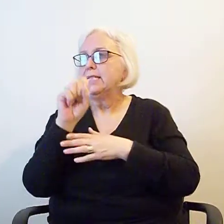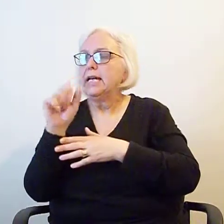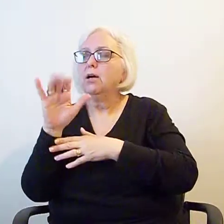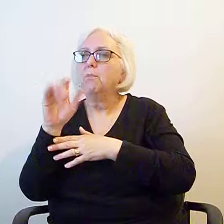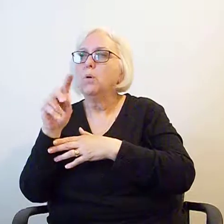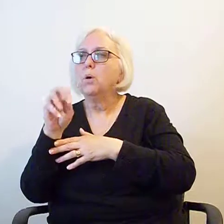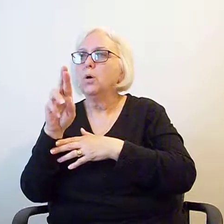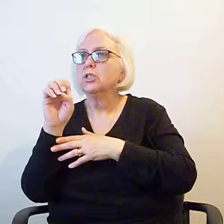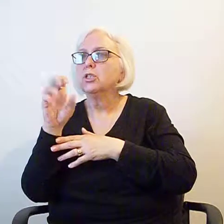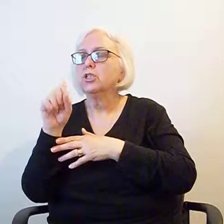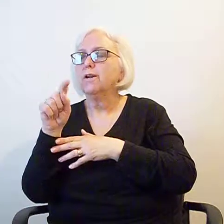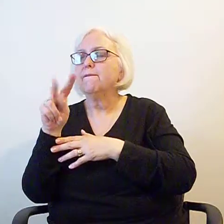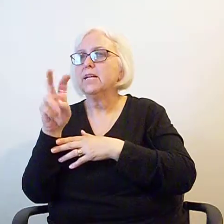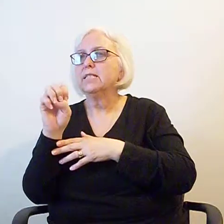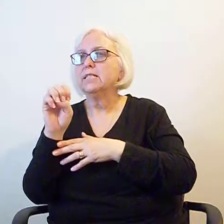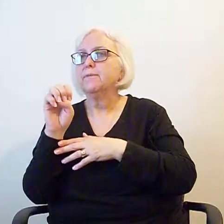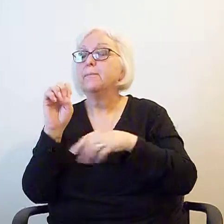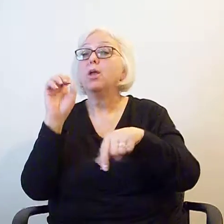Workplace violence prevention.